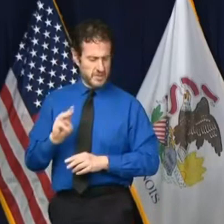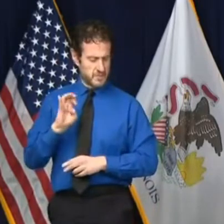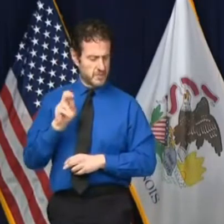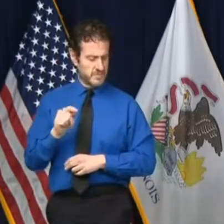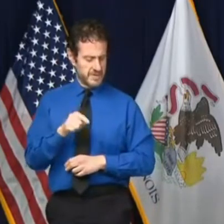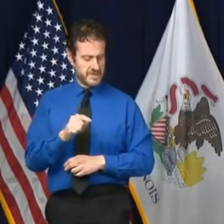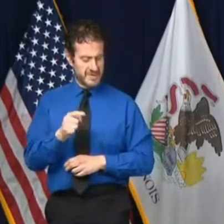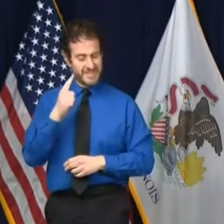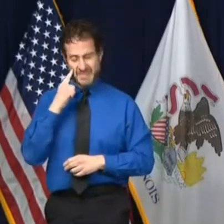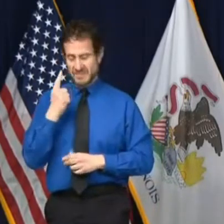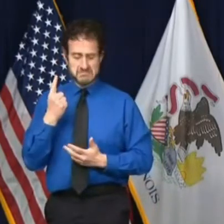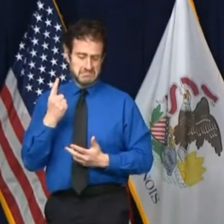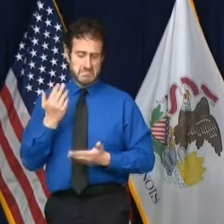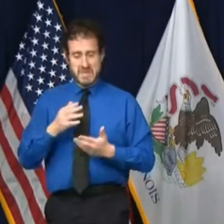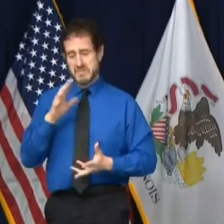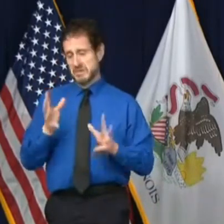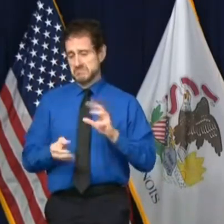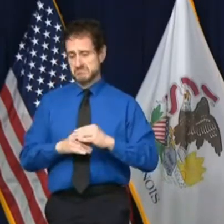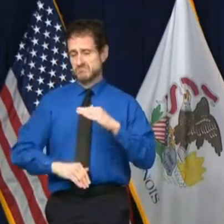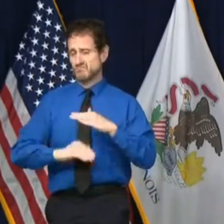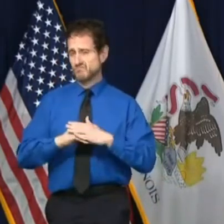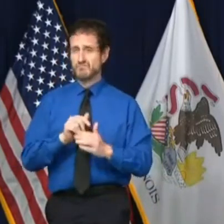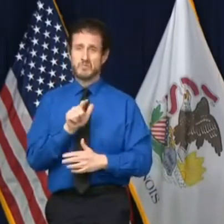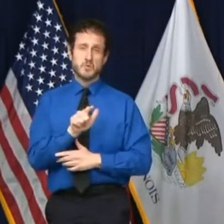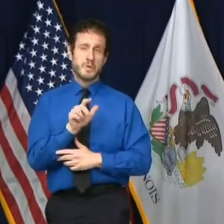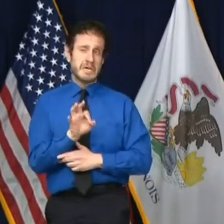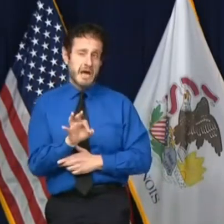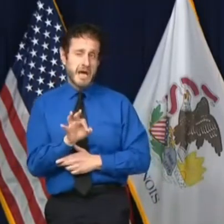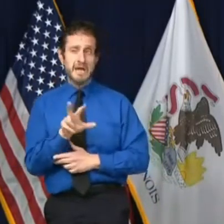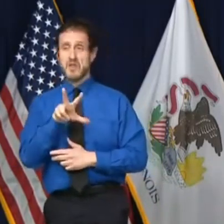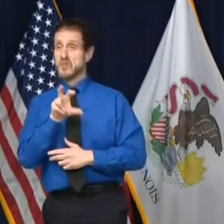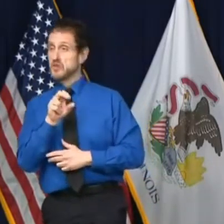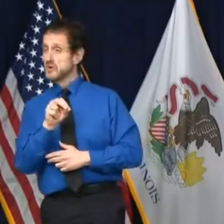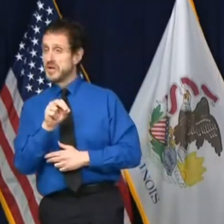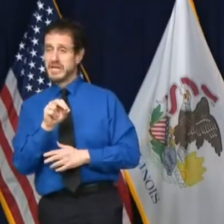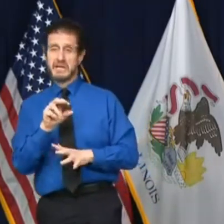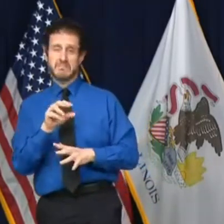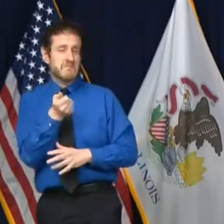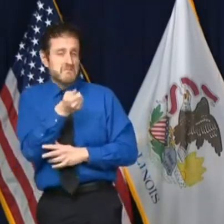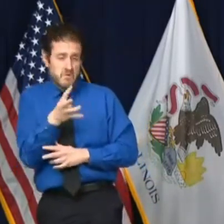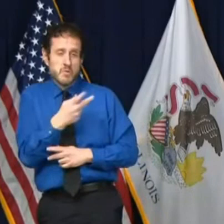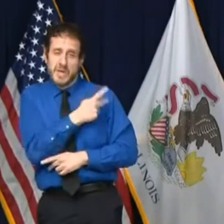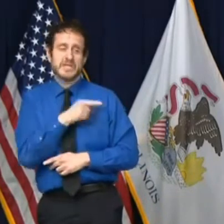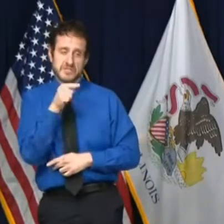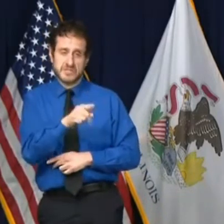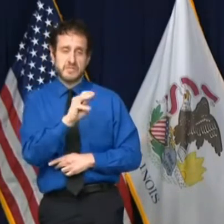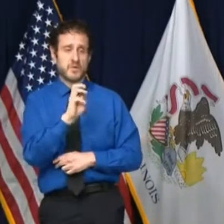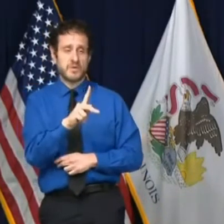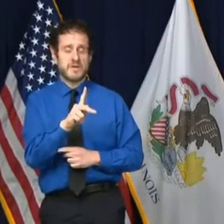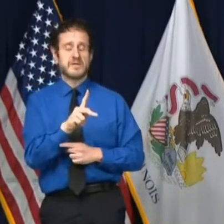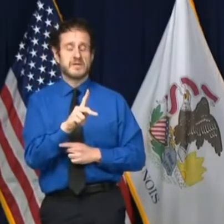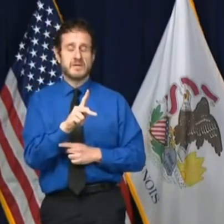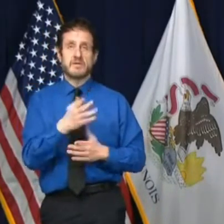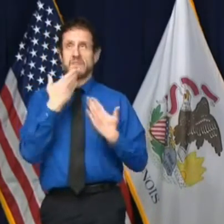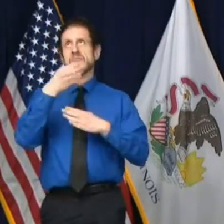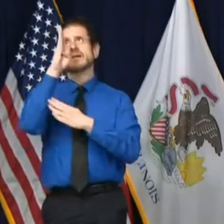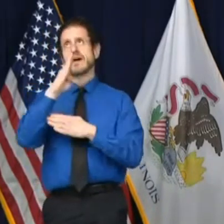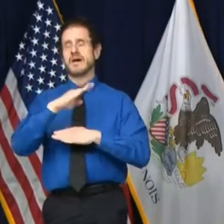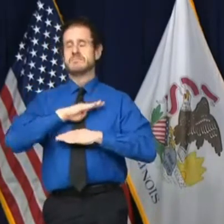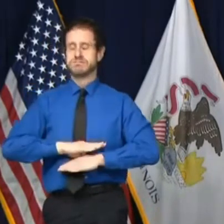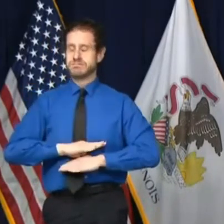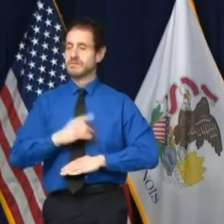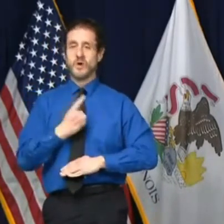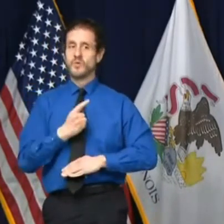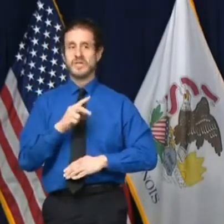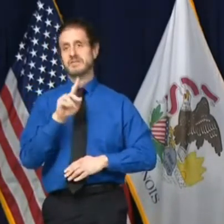there at any time is about 29 or 30. I'll get you the exact number. And thank God for that it's